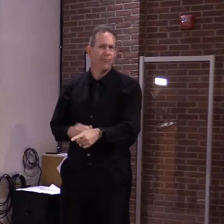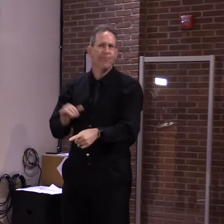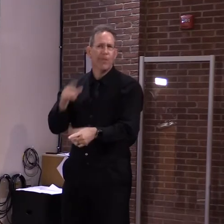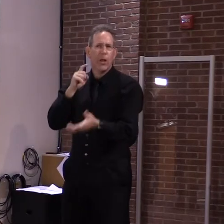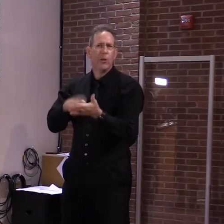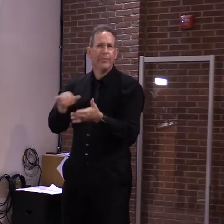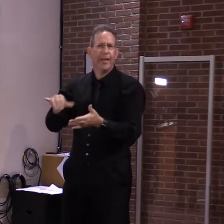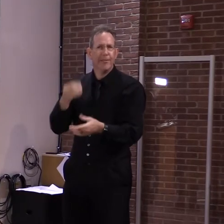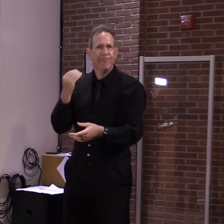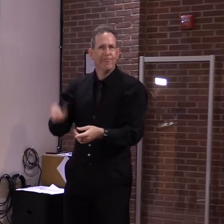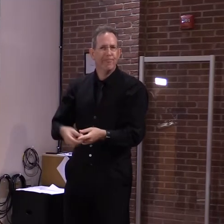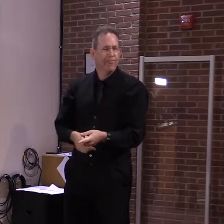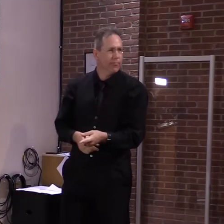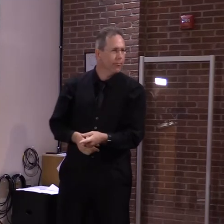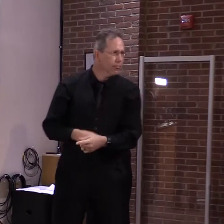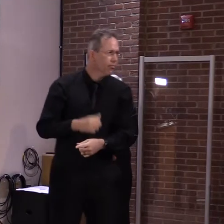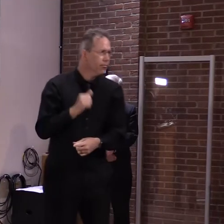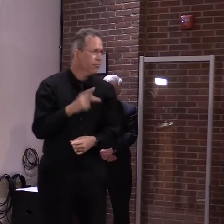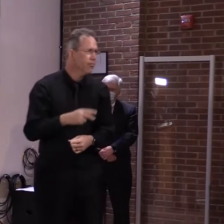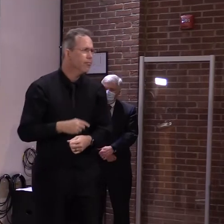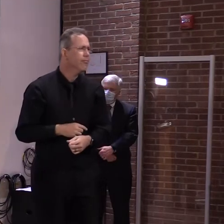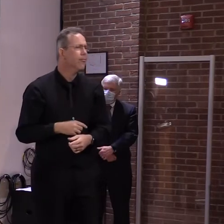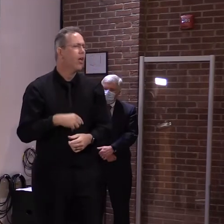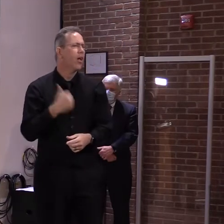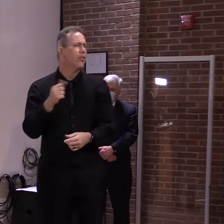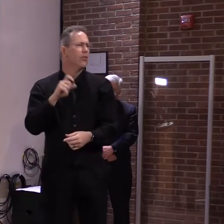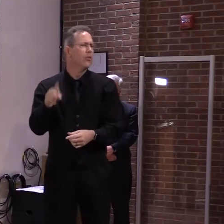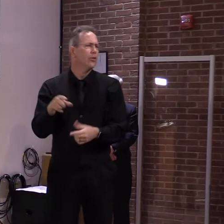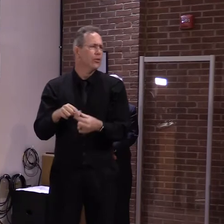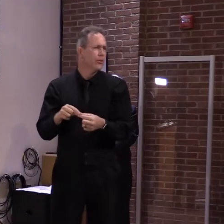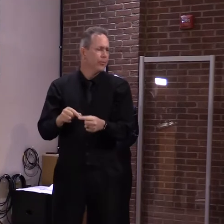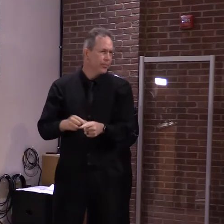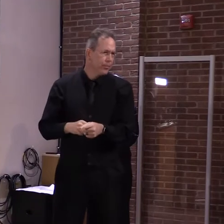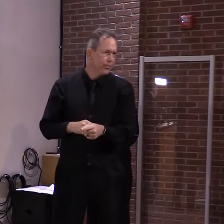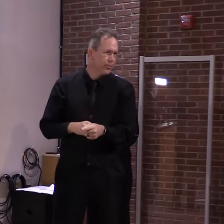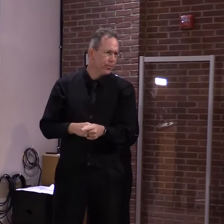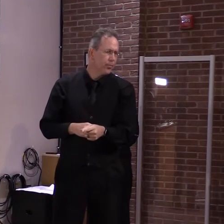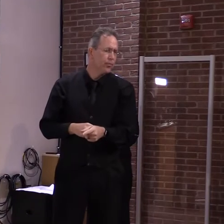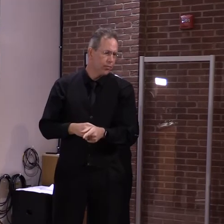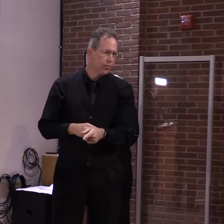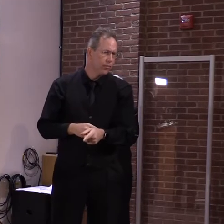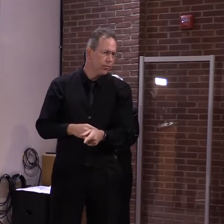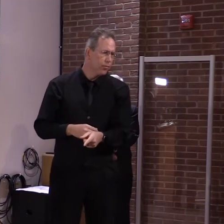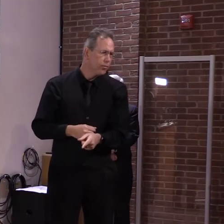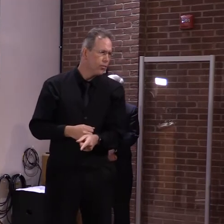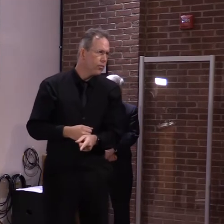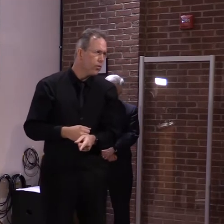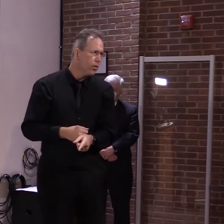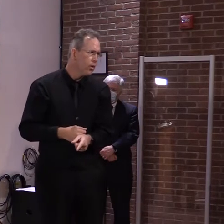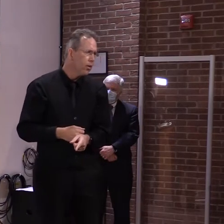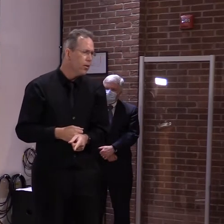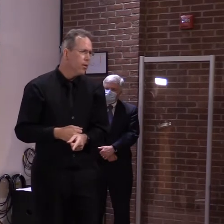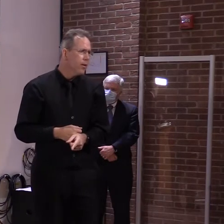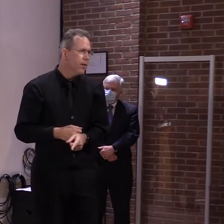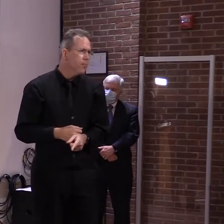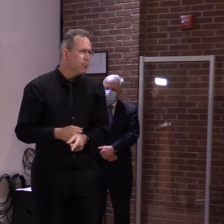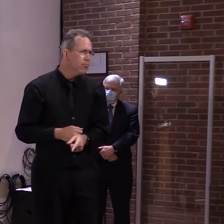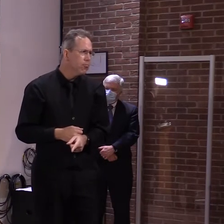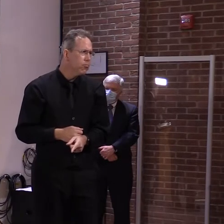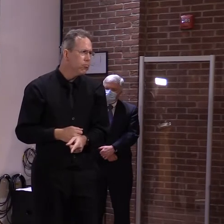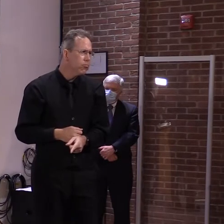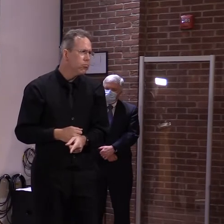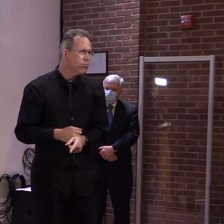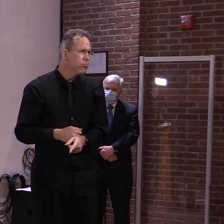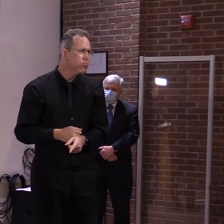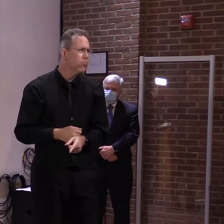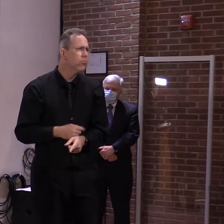Moving on, another quick follow-up, and I think it should be a quick follow-up anyway. Still waiting on an answer on how many troopers